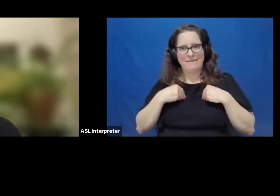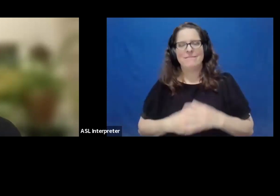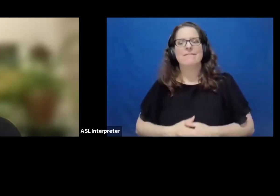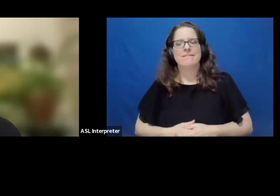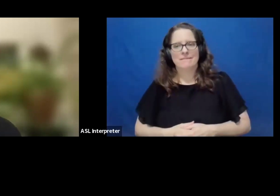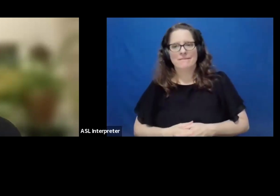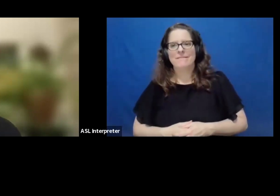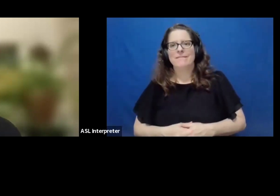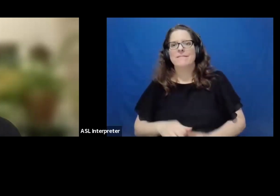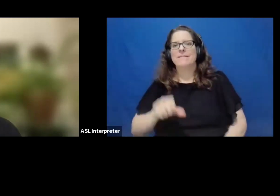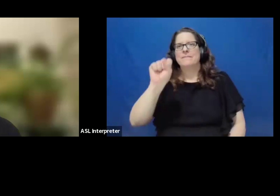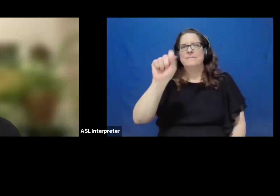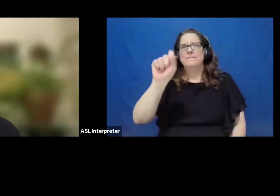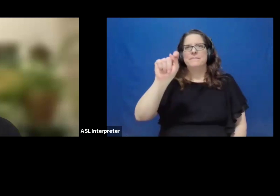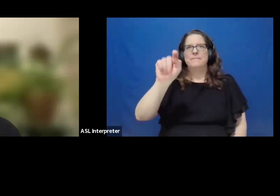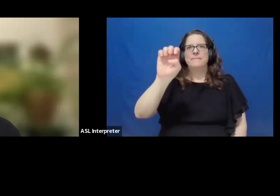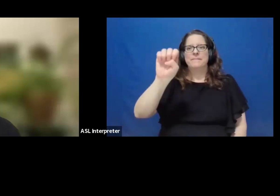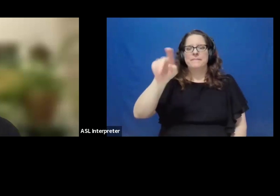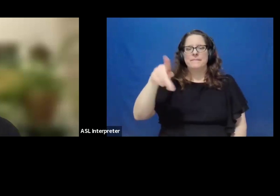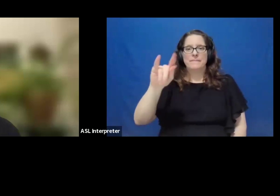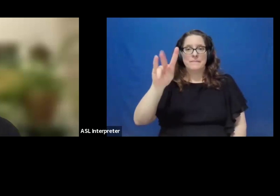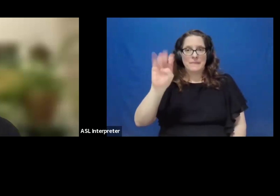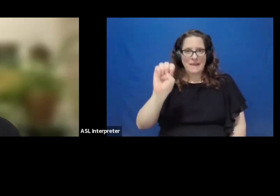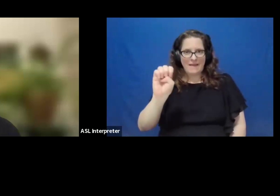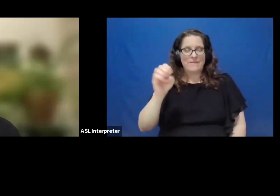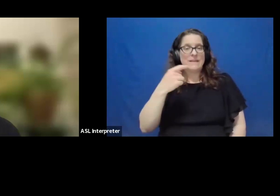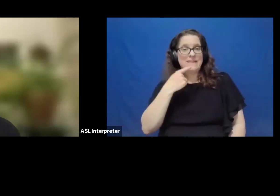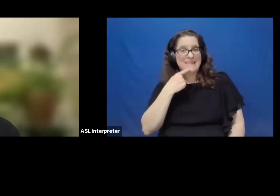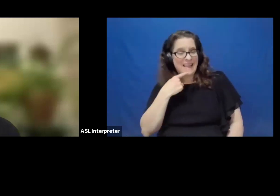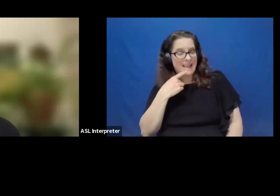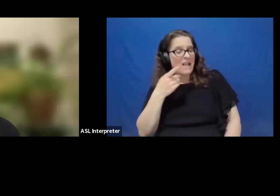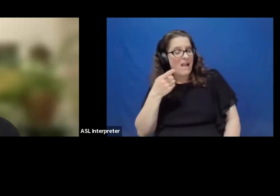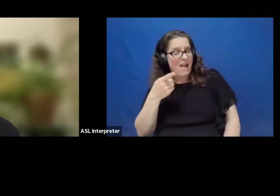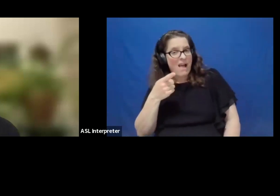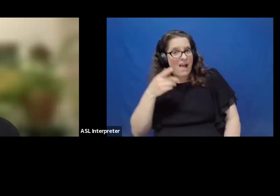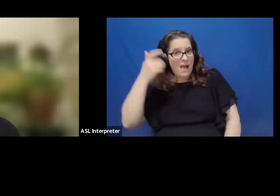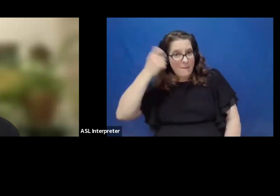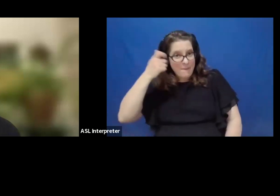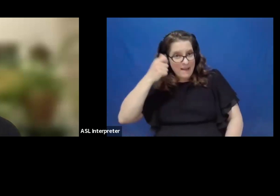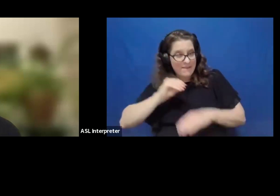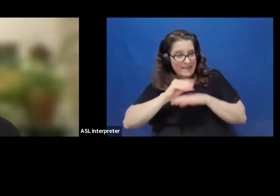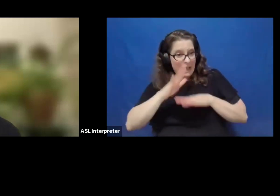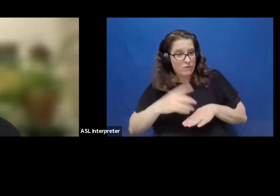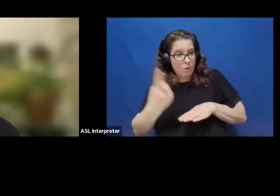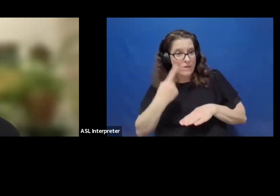Stephanie asks, are benefits counselors only available to individuals who are working?